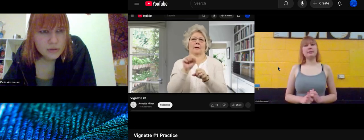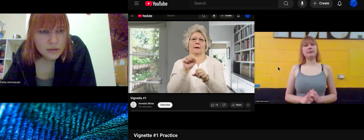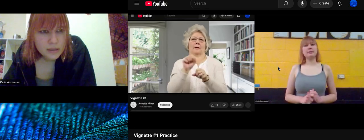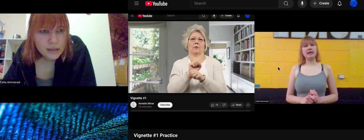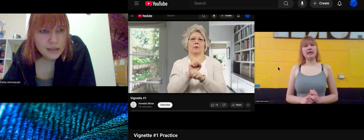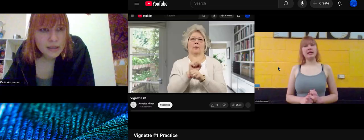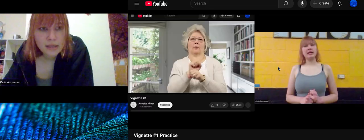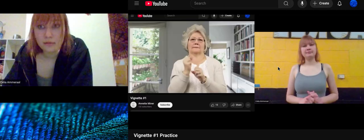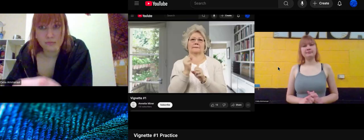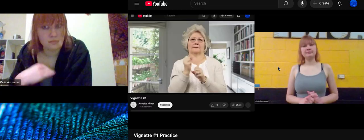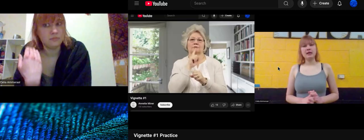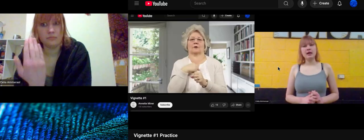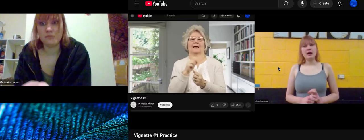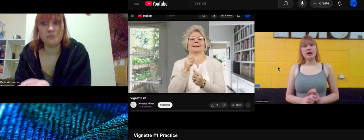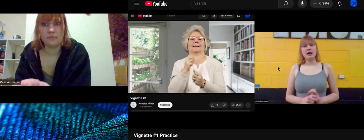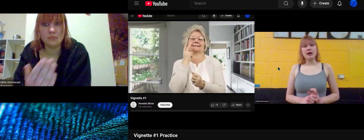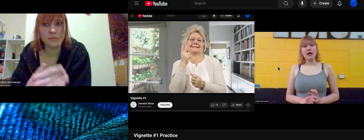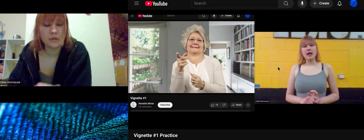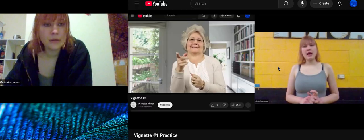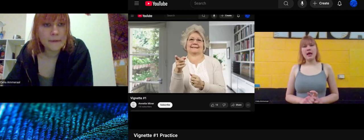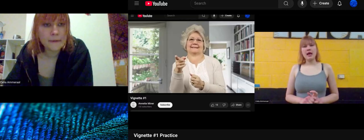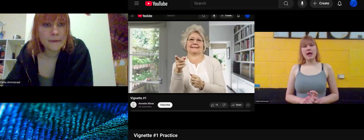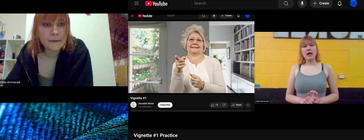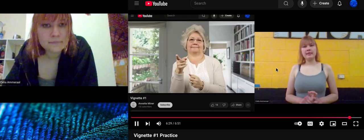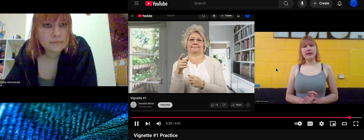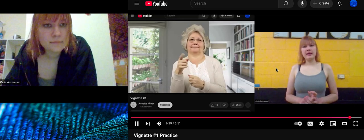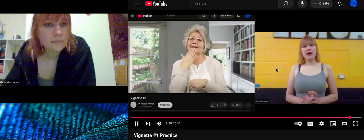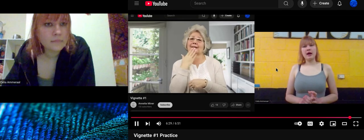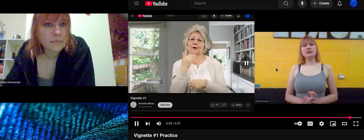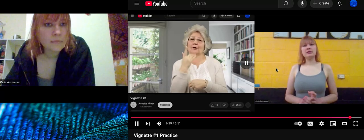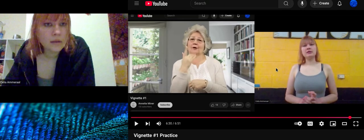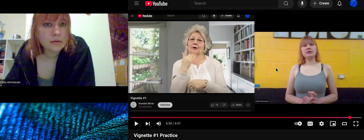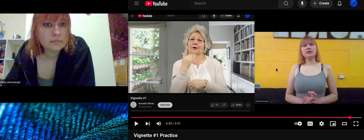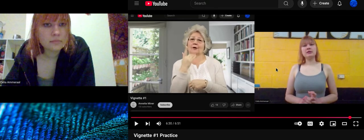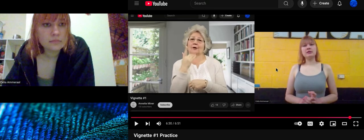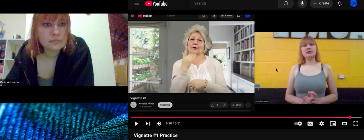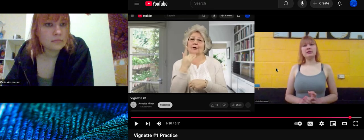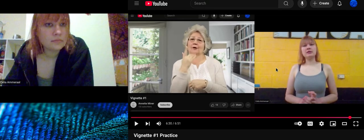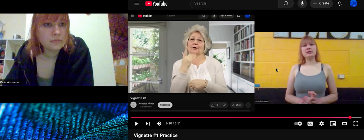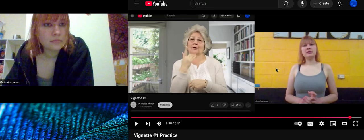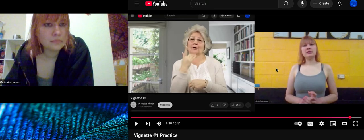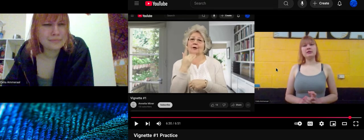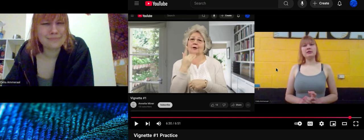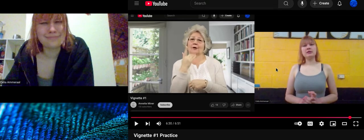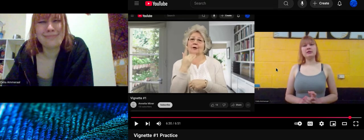Yes, I appreciate that. And then also,